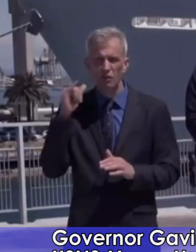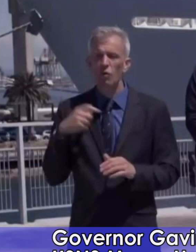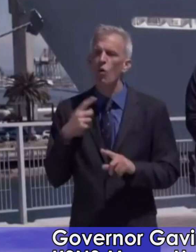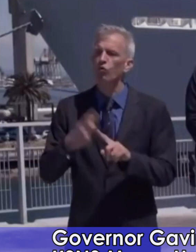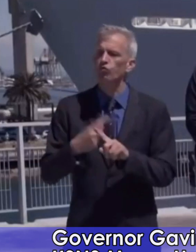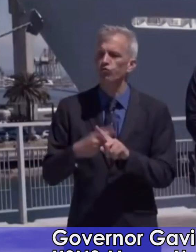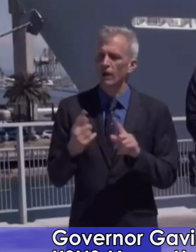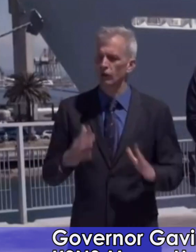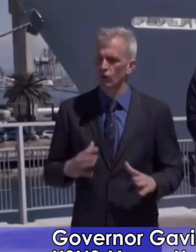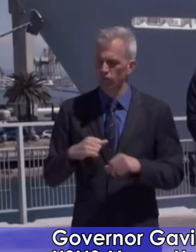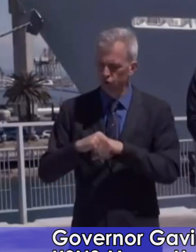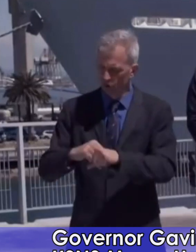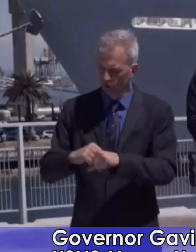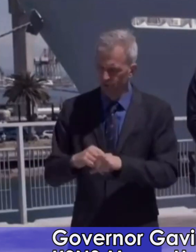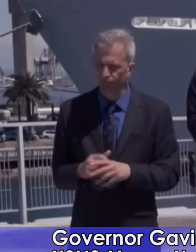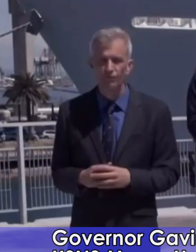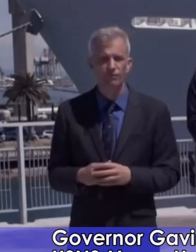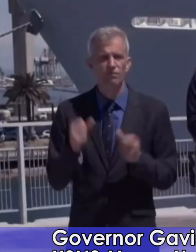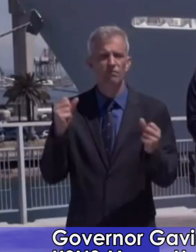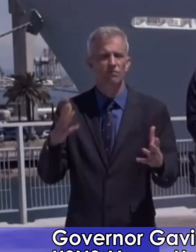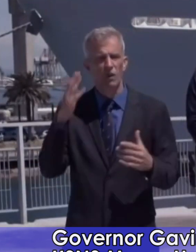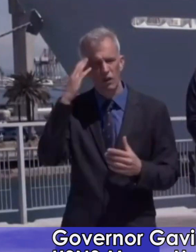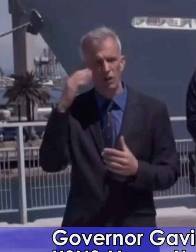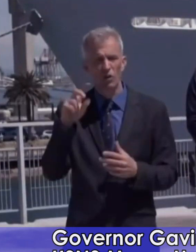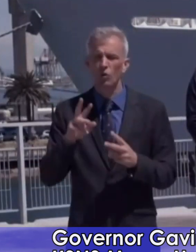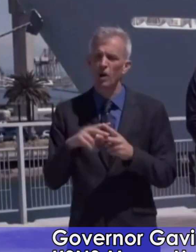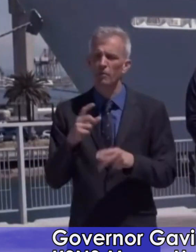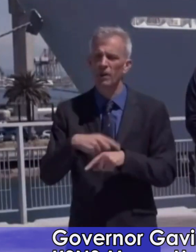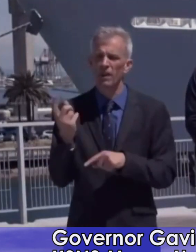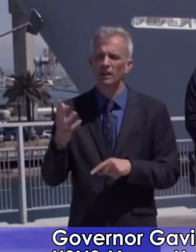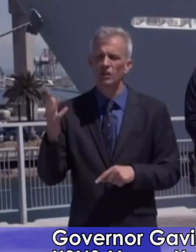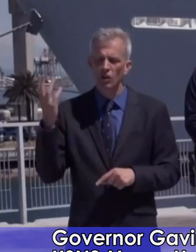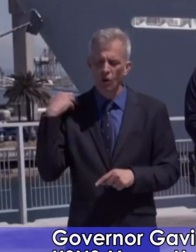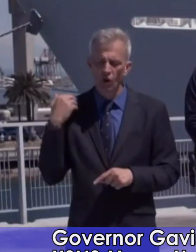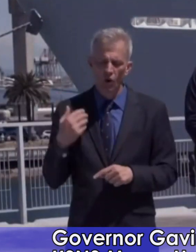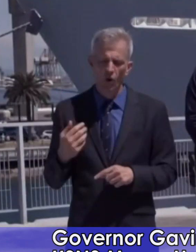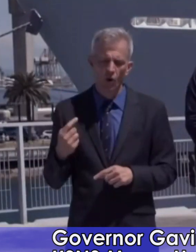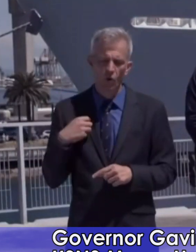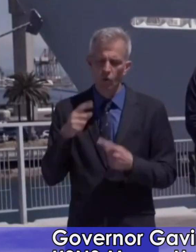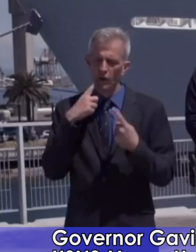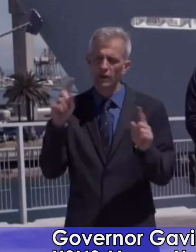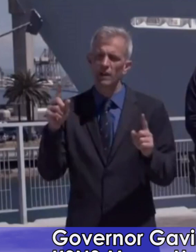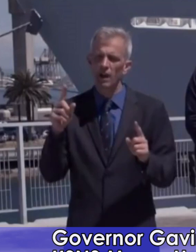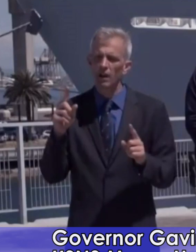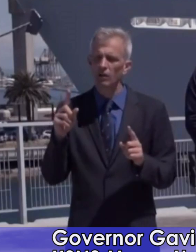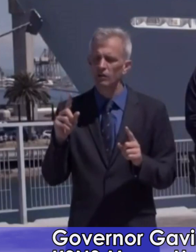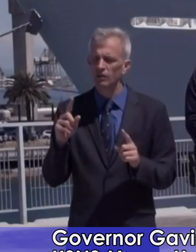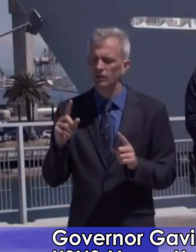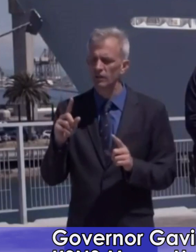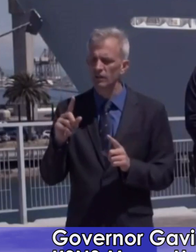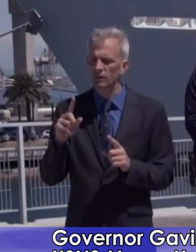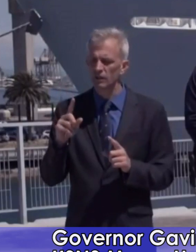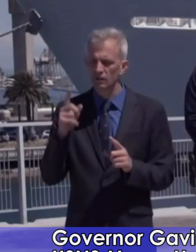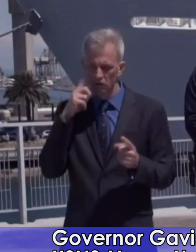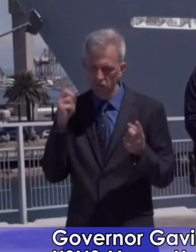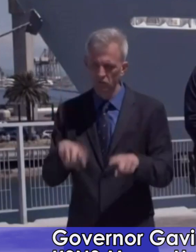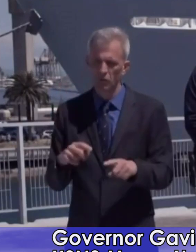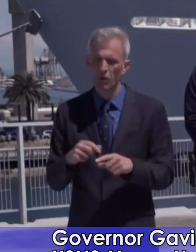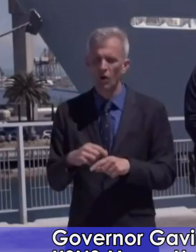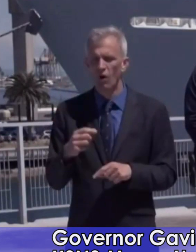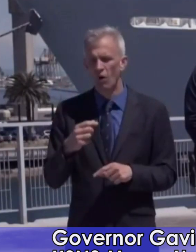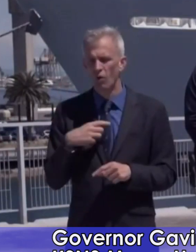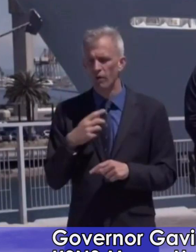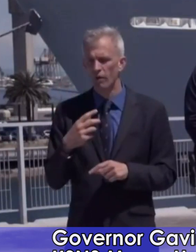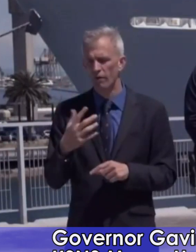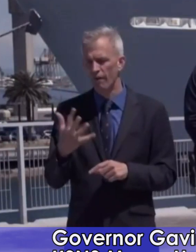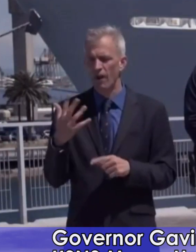protections. Many know that a couple of days ago we announced a deal with 4 of the 5 largest national banks in America around